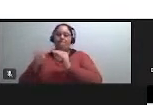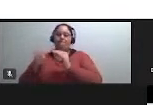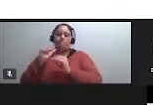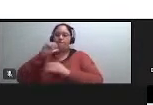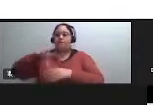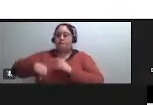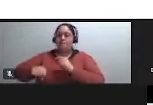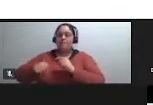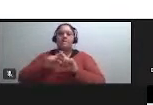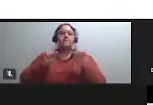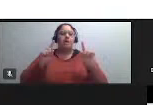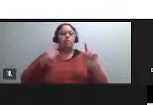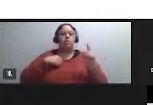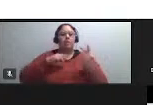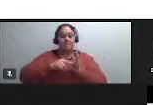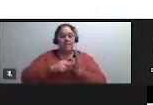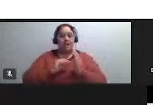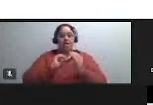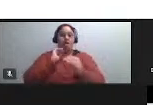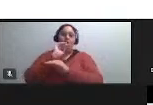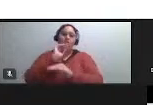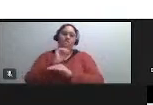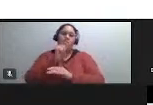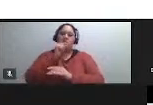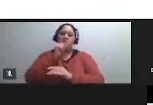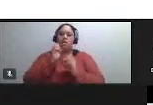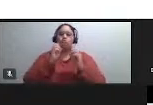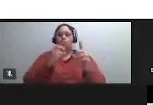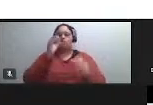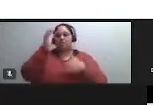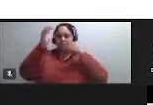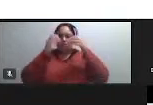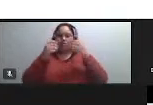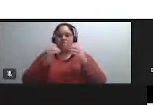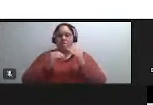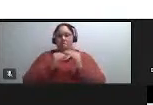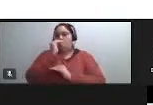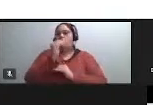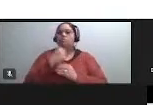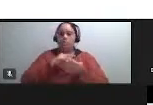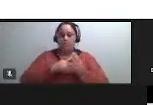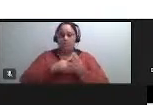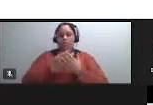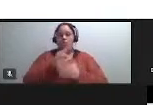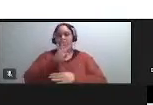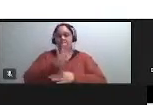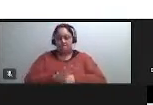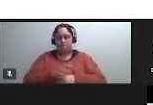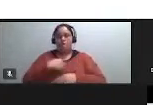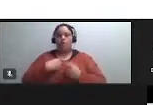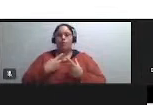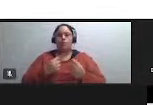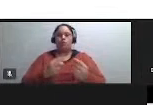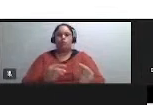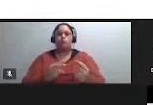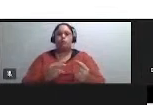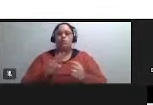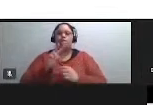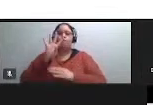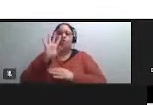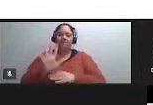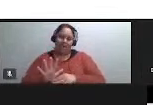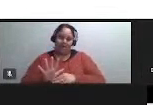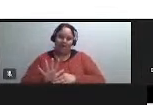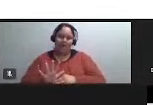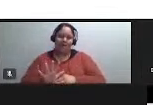the planned number of public education initiatives. So we planned for 24 and we actually achieved 45.